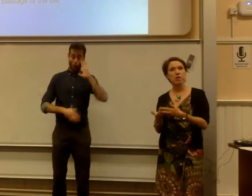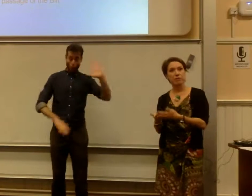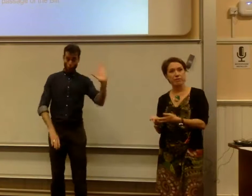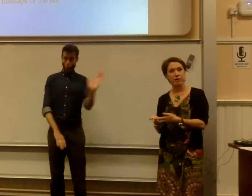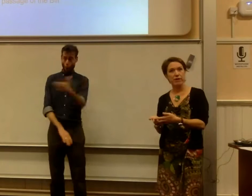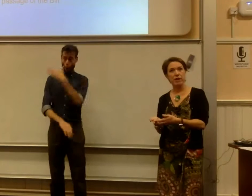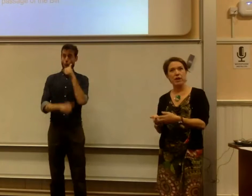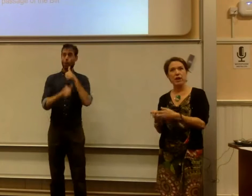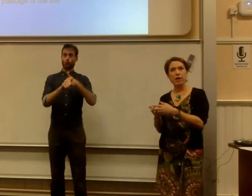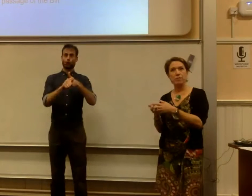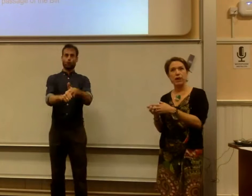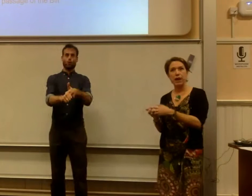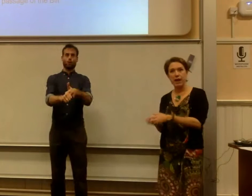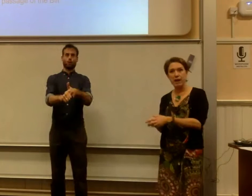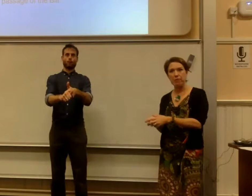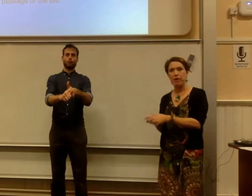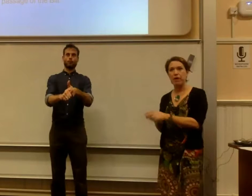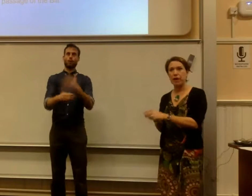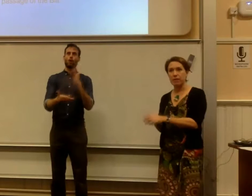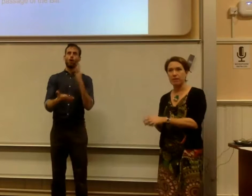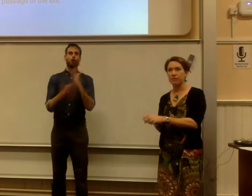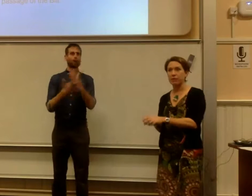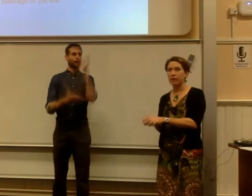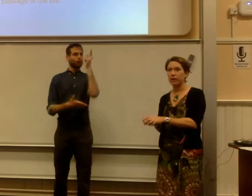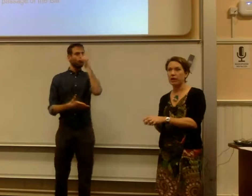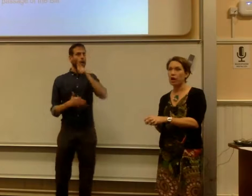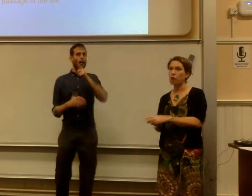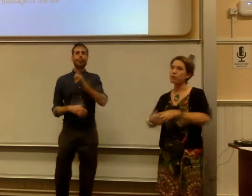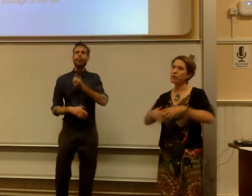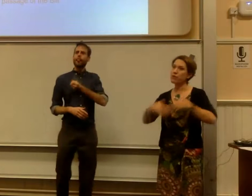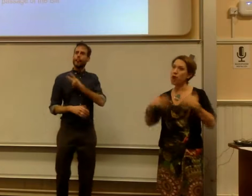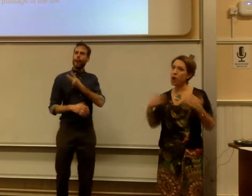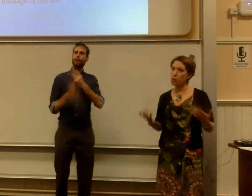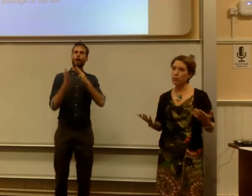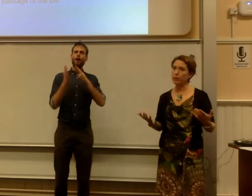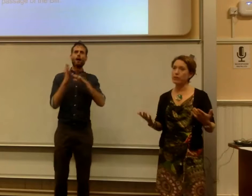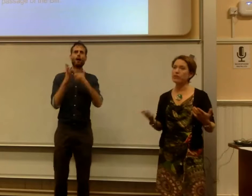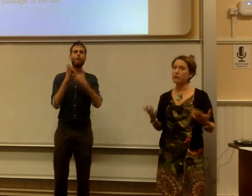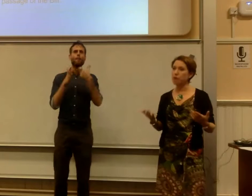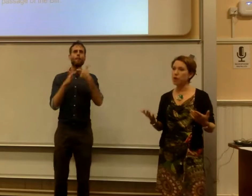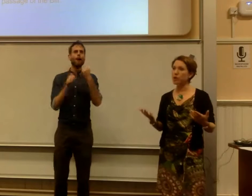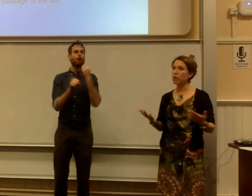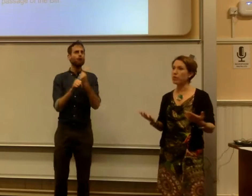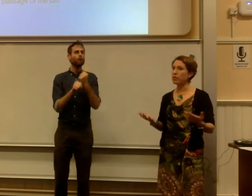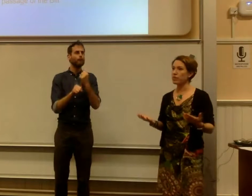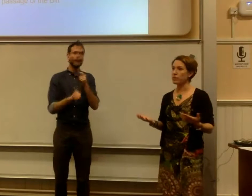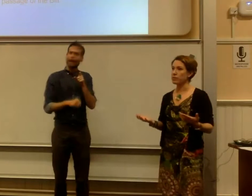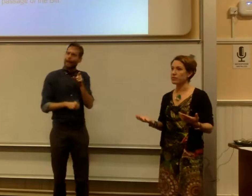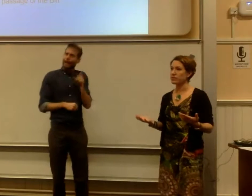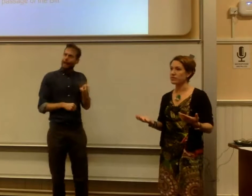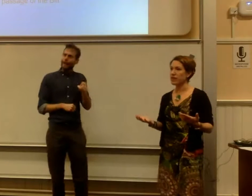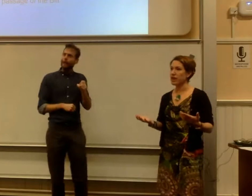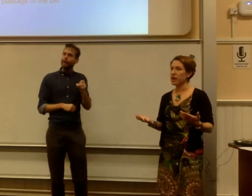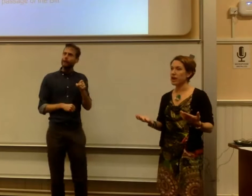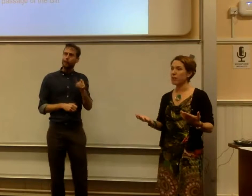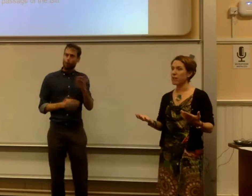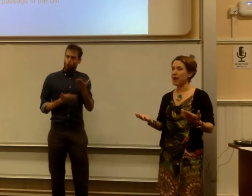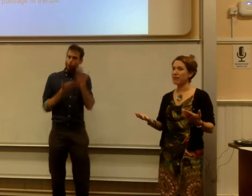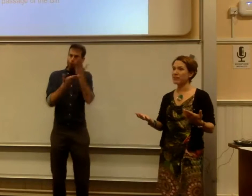that Mark Griffin, a Labour MSP, was very open to working with the